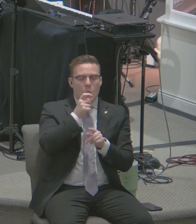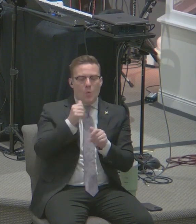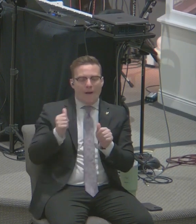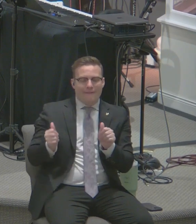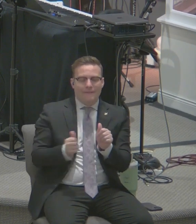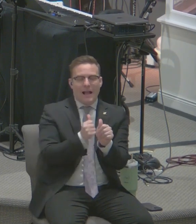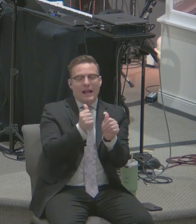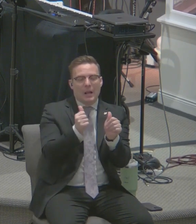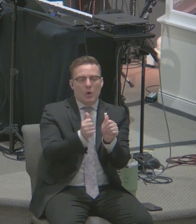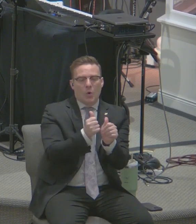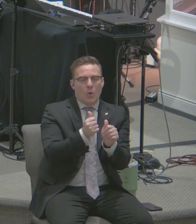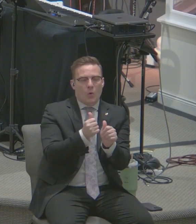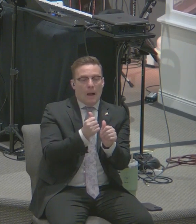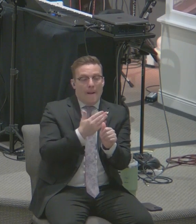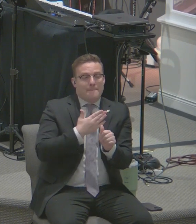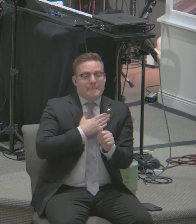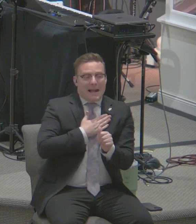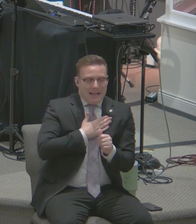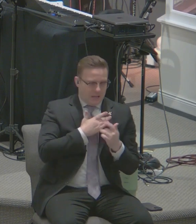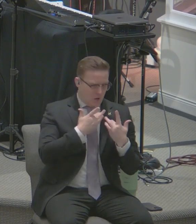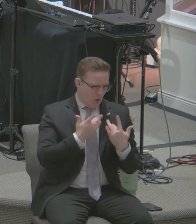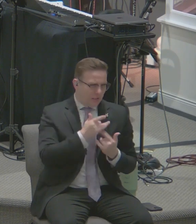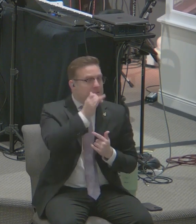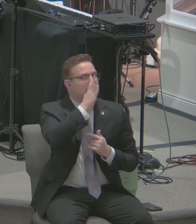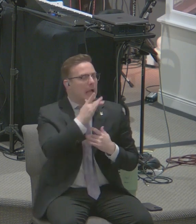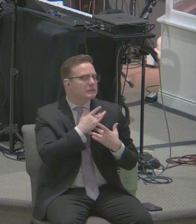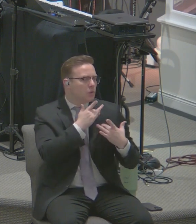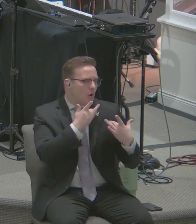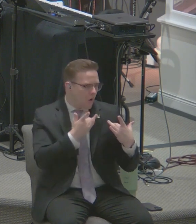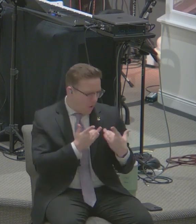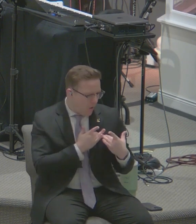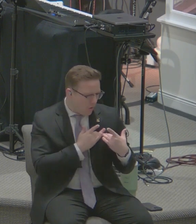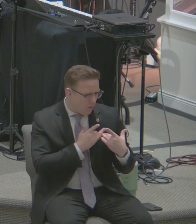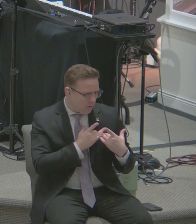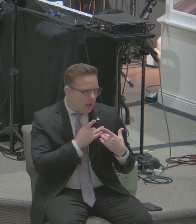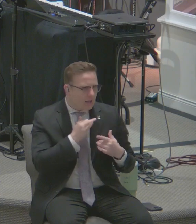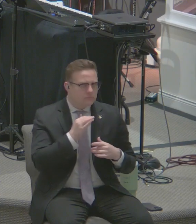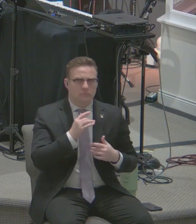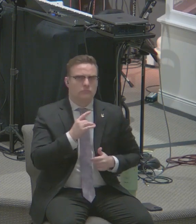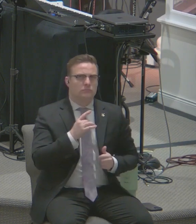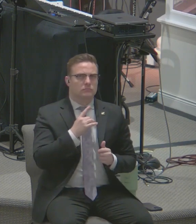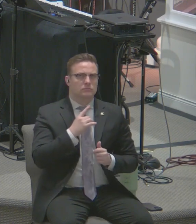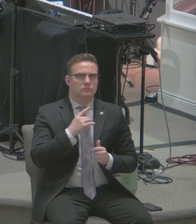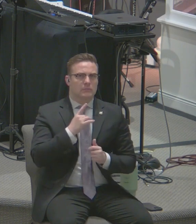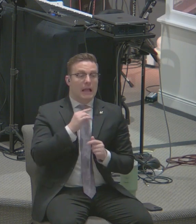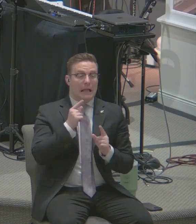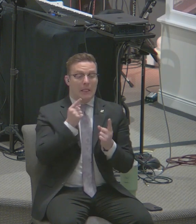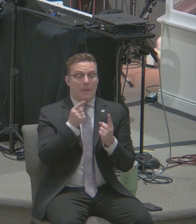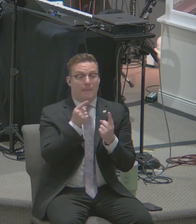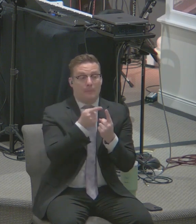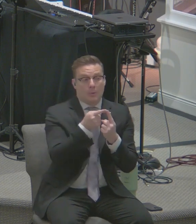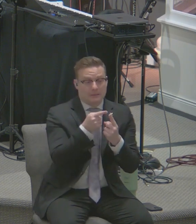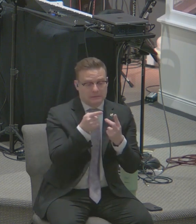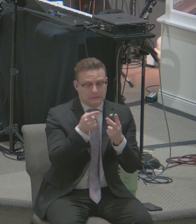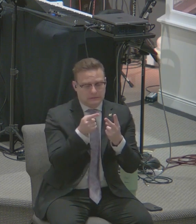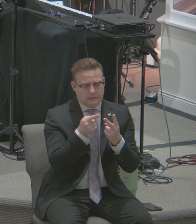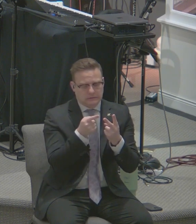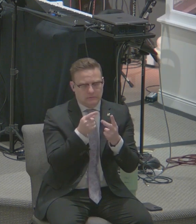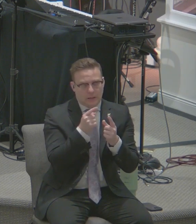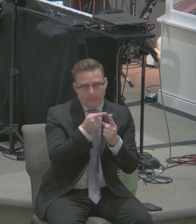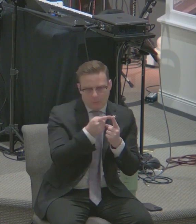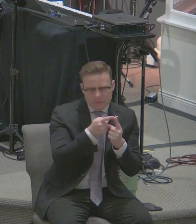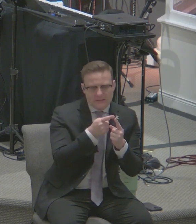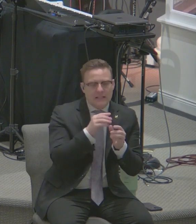people who will lead with the heart of God, and their purpose will be to feed the flock of